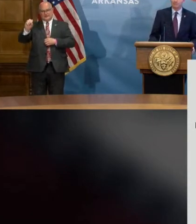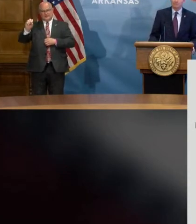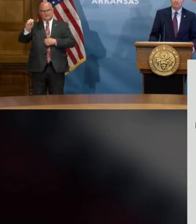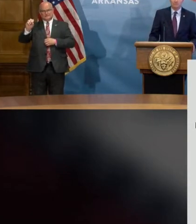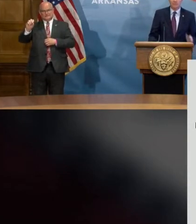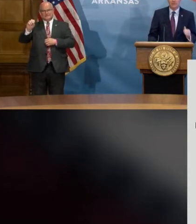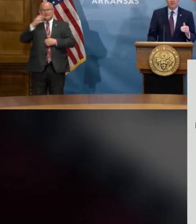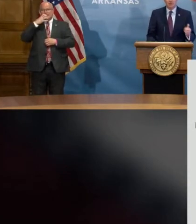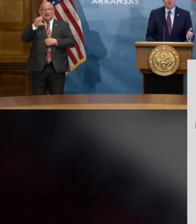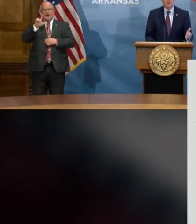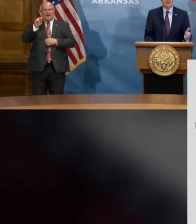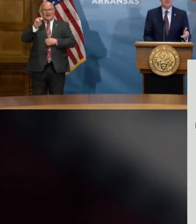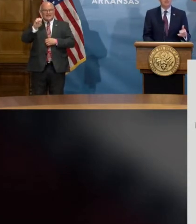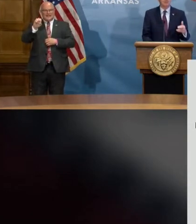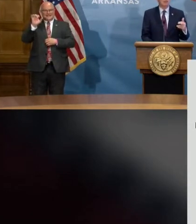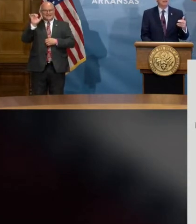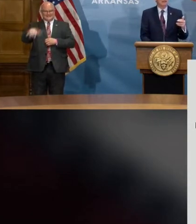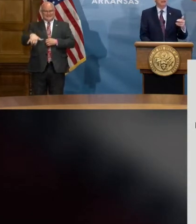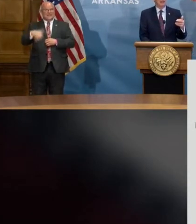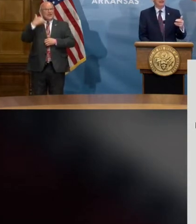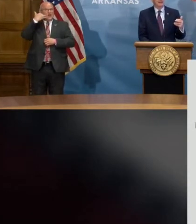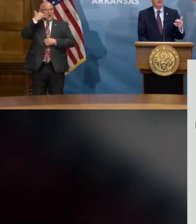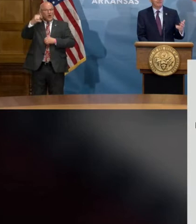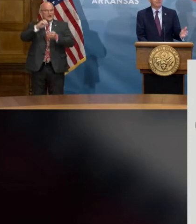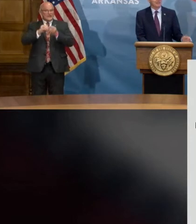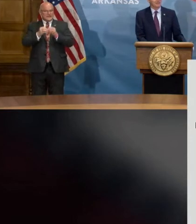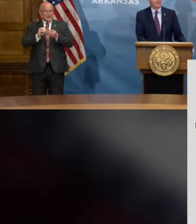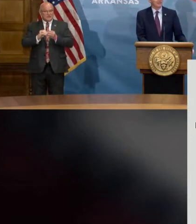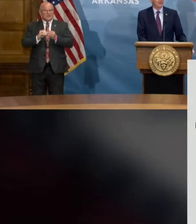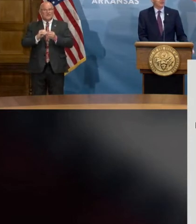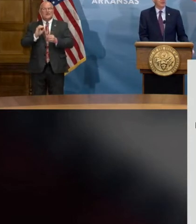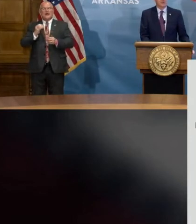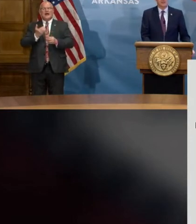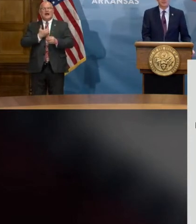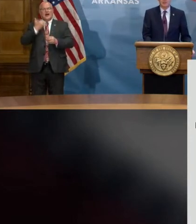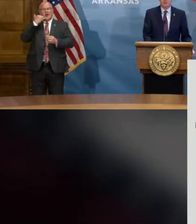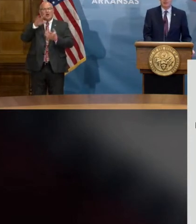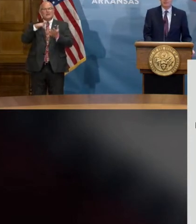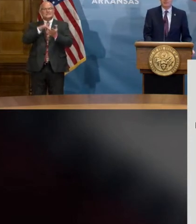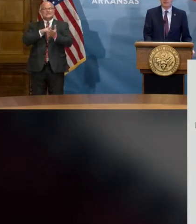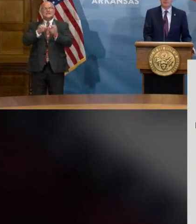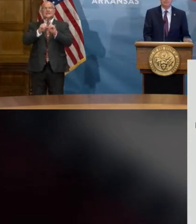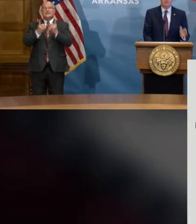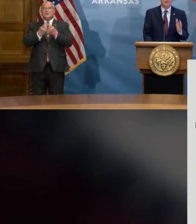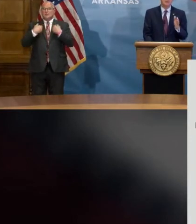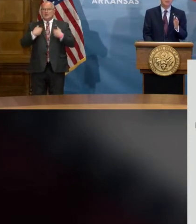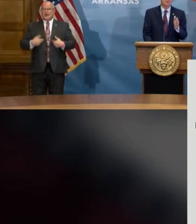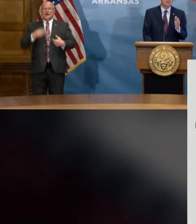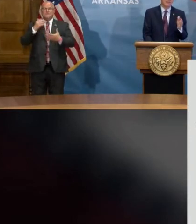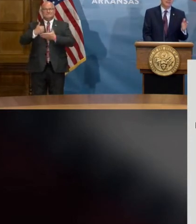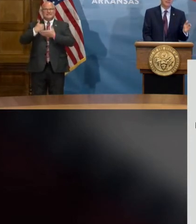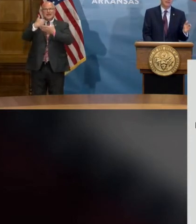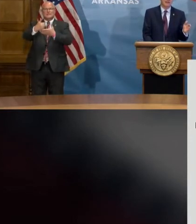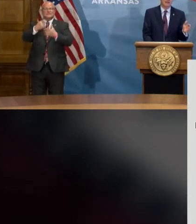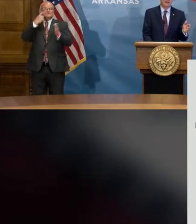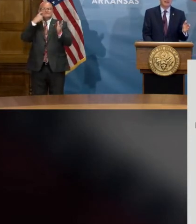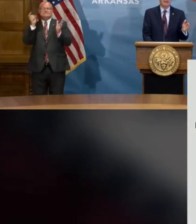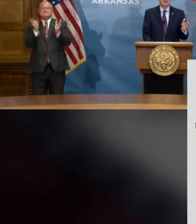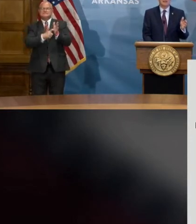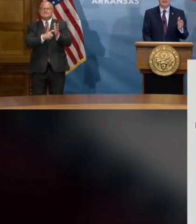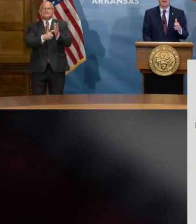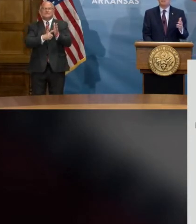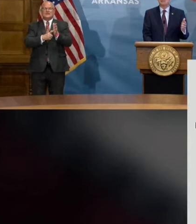1-800-985-6030. Call that number, and our call center at the Department of Health will help you